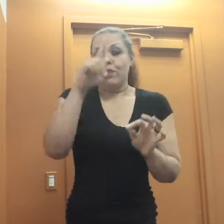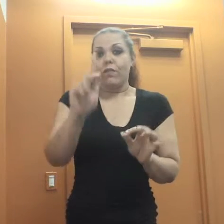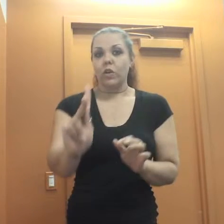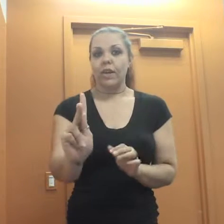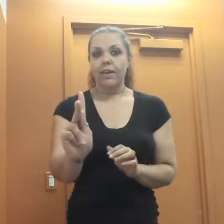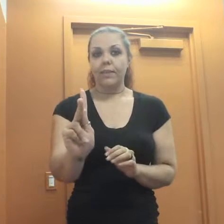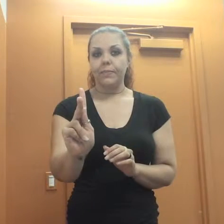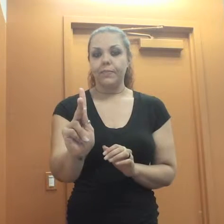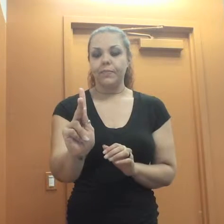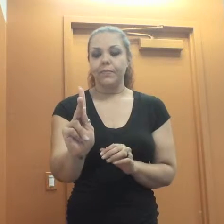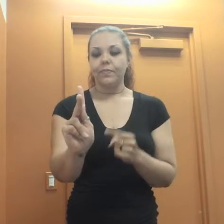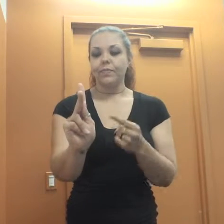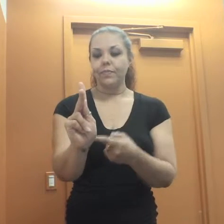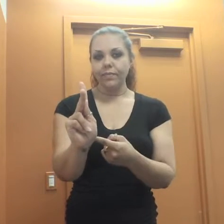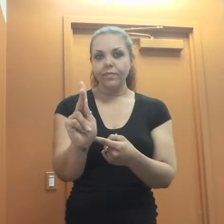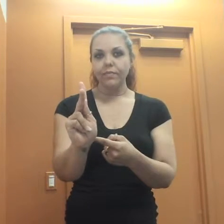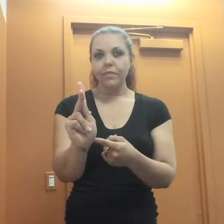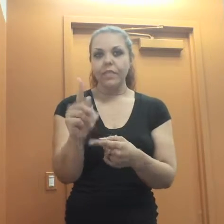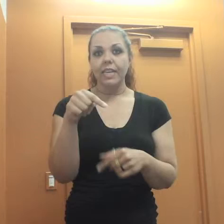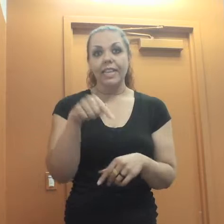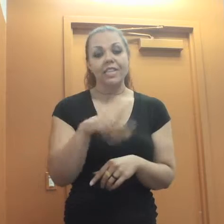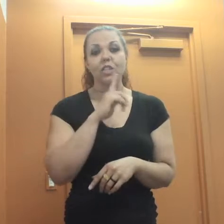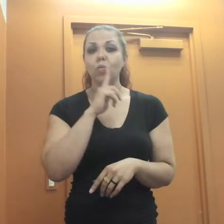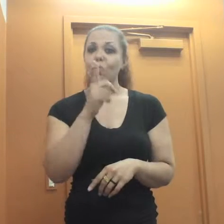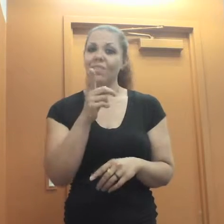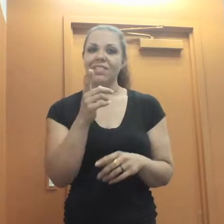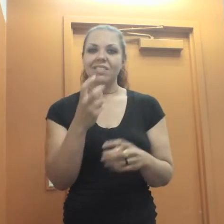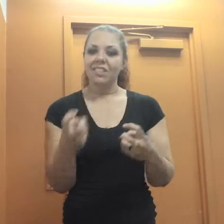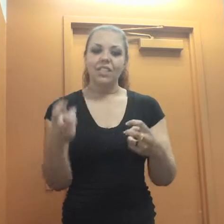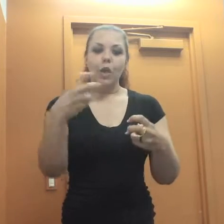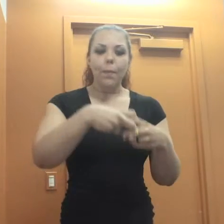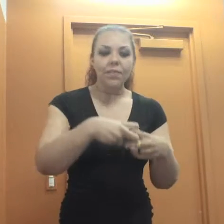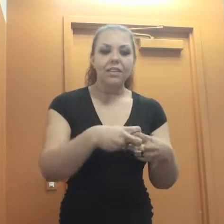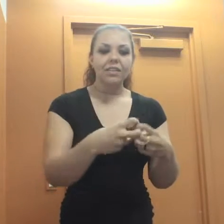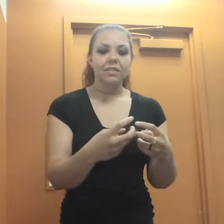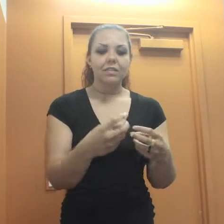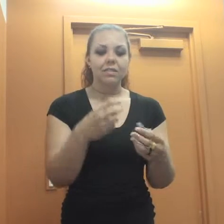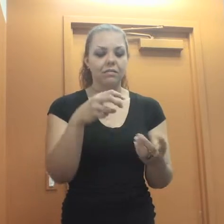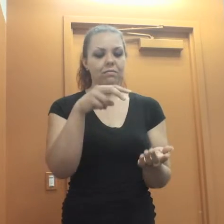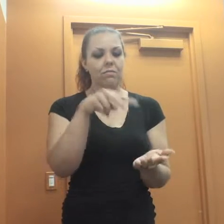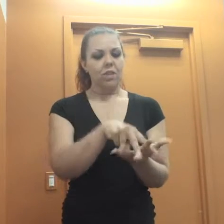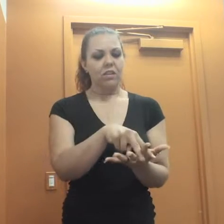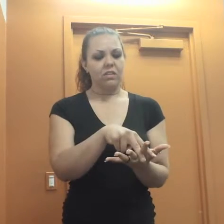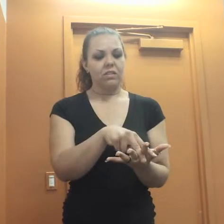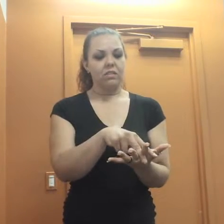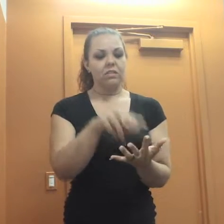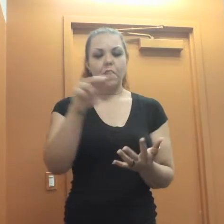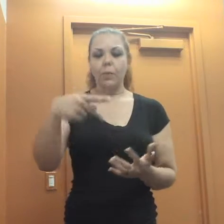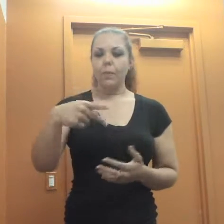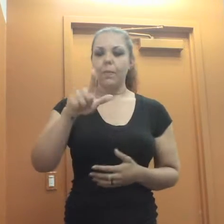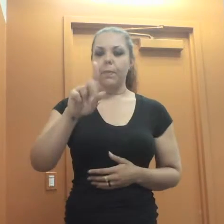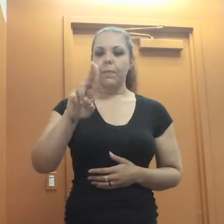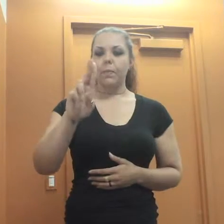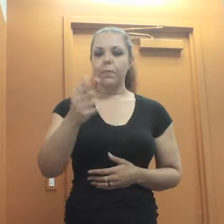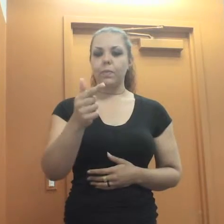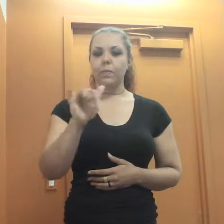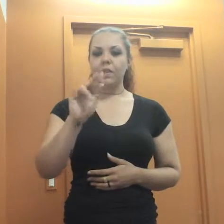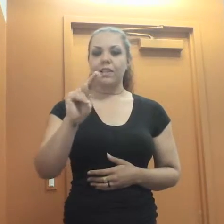comes down to just plugging the numbers in correctly and then using your calculator correctly. According to our rules, K